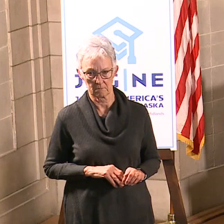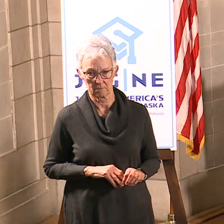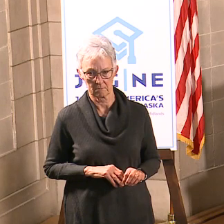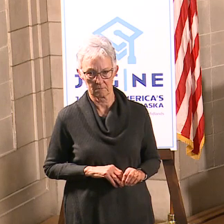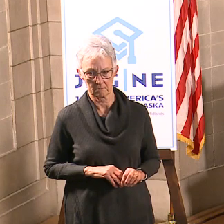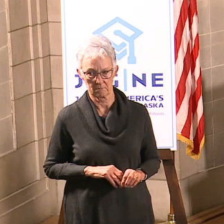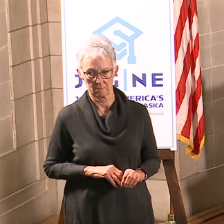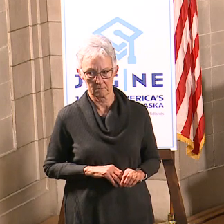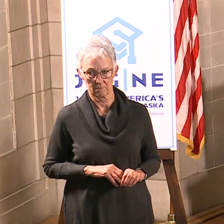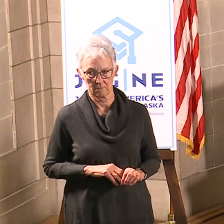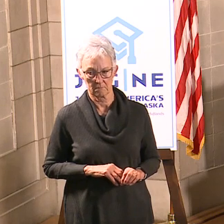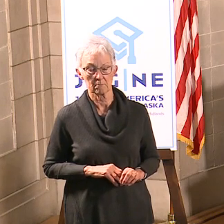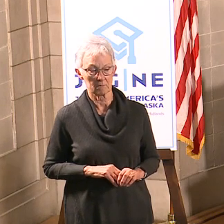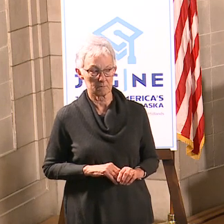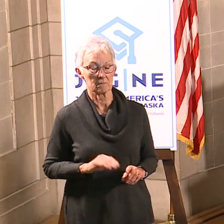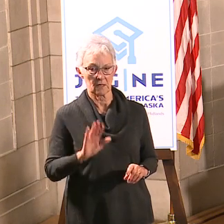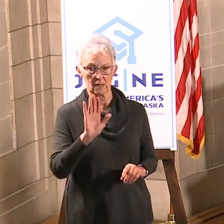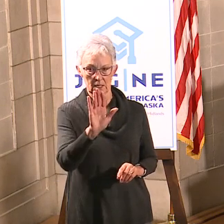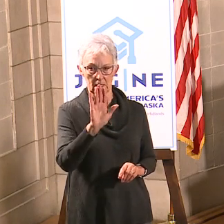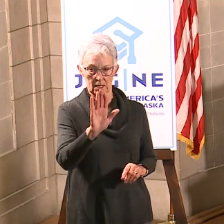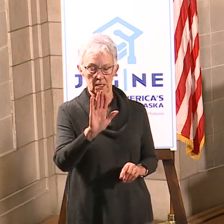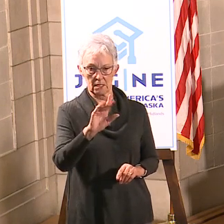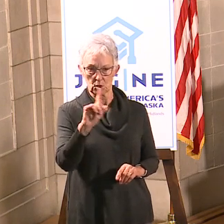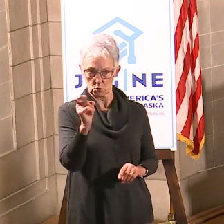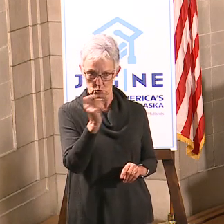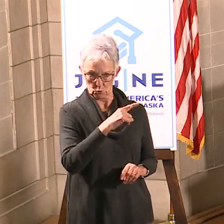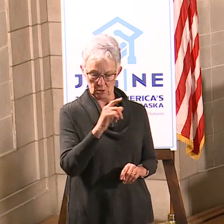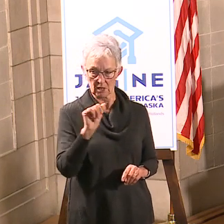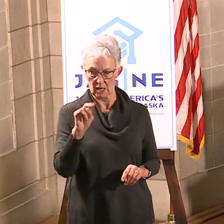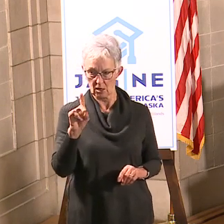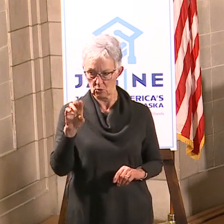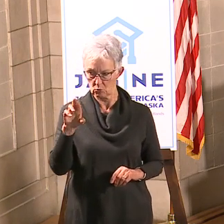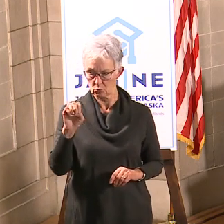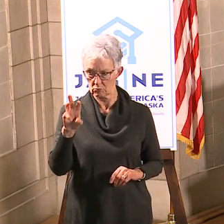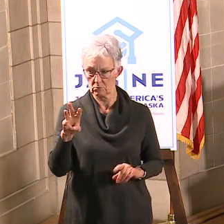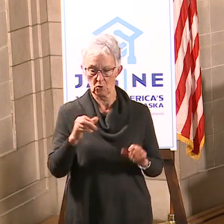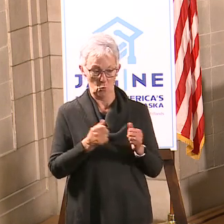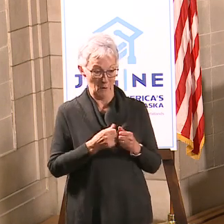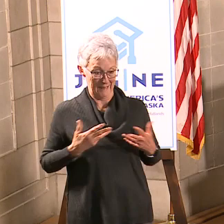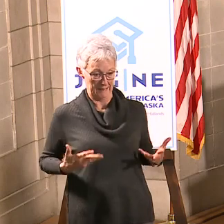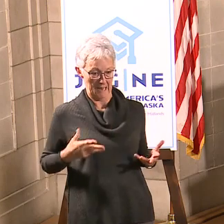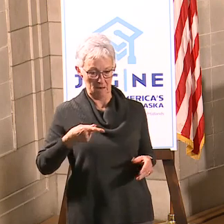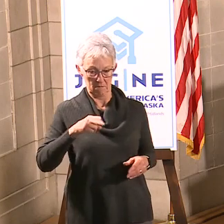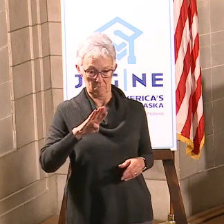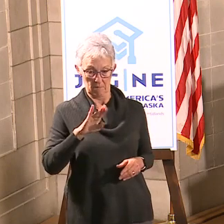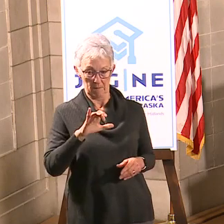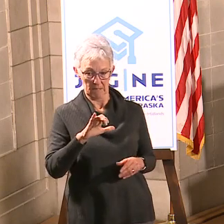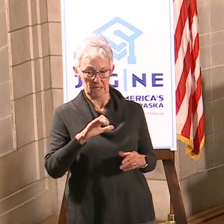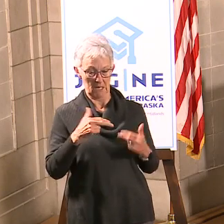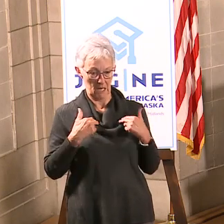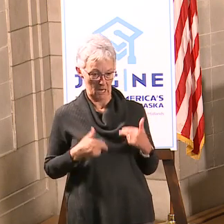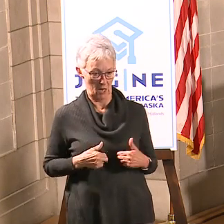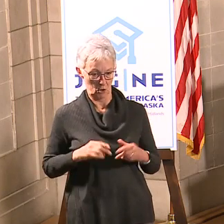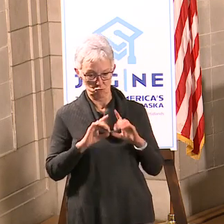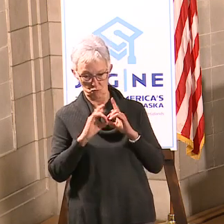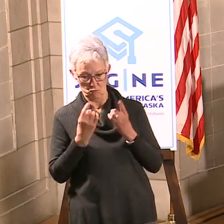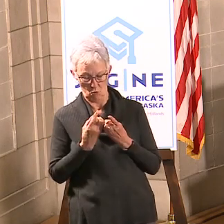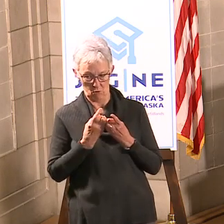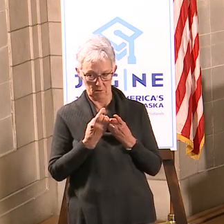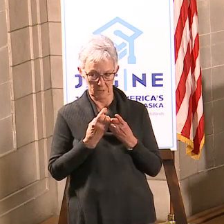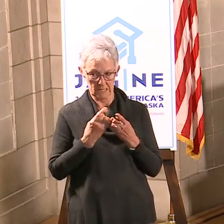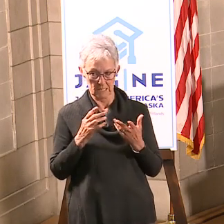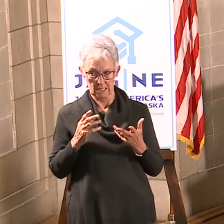we did. So Andrew asked, without public health setting in certain restrictions, certain metrics, certain